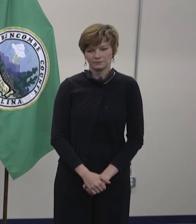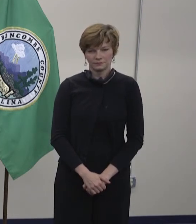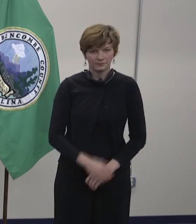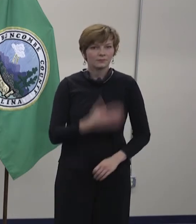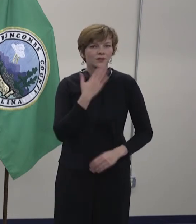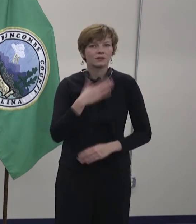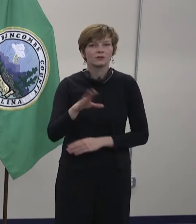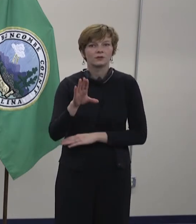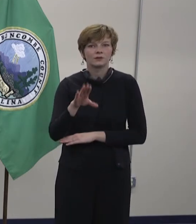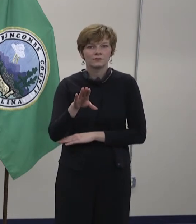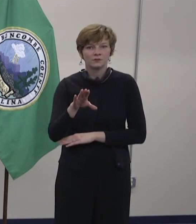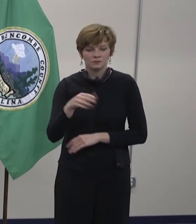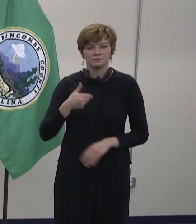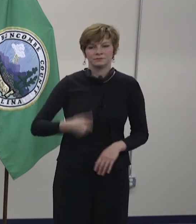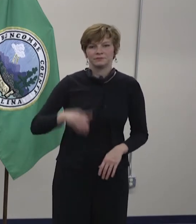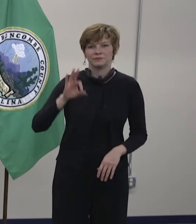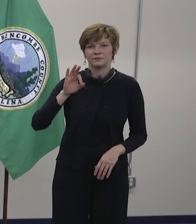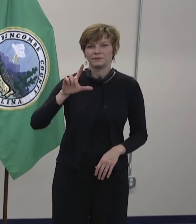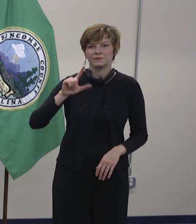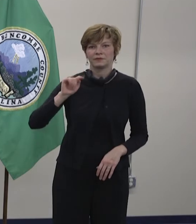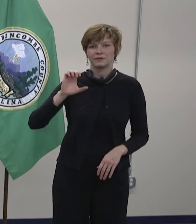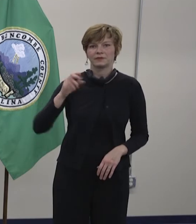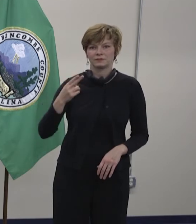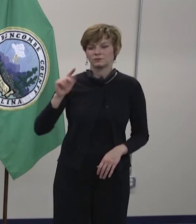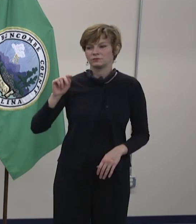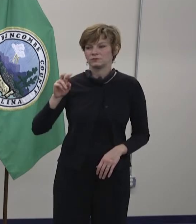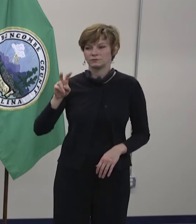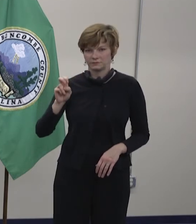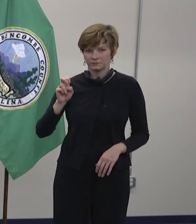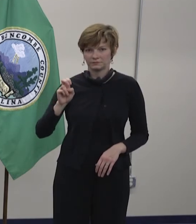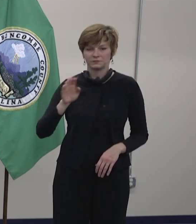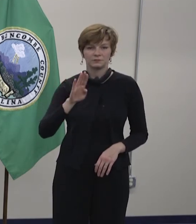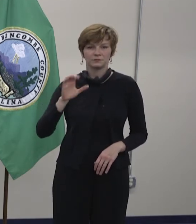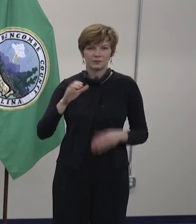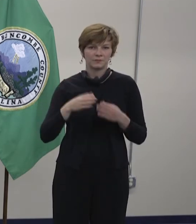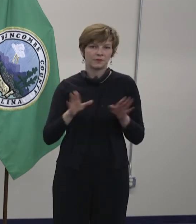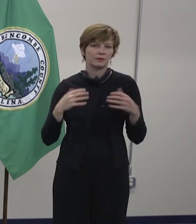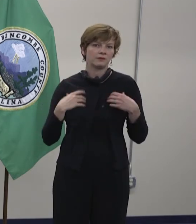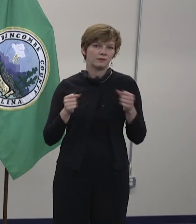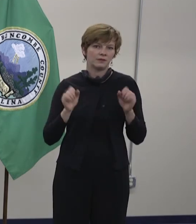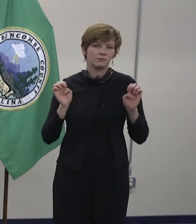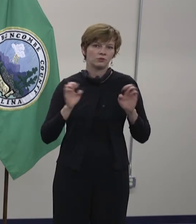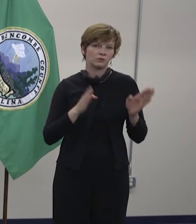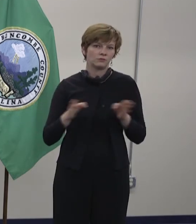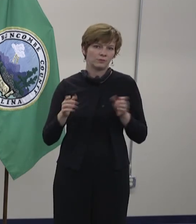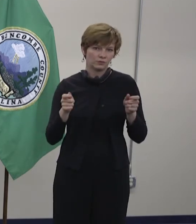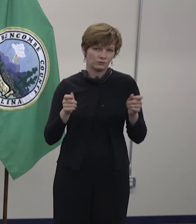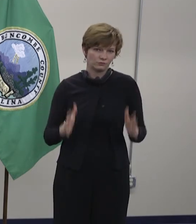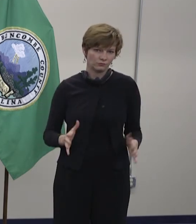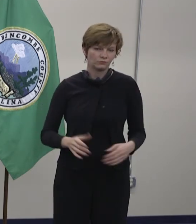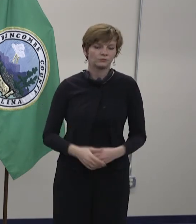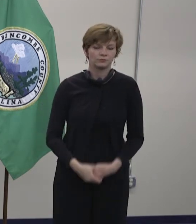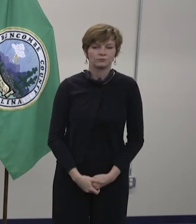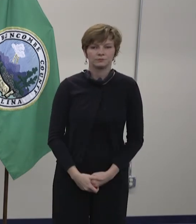Good afternoon. My name is Fletch Tove, Buncombe County Public Health Emergency Preparedness Director.